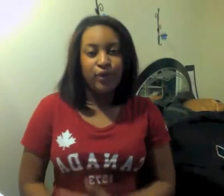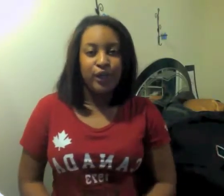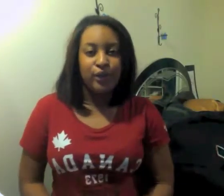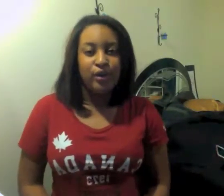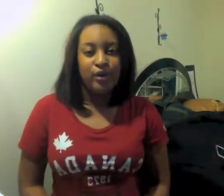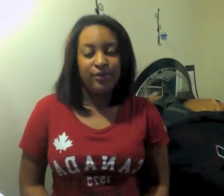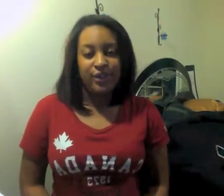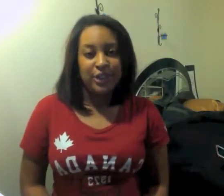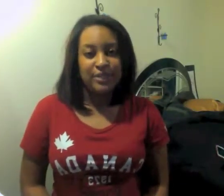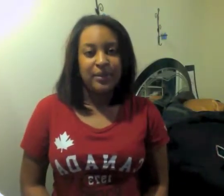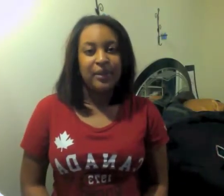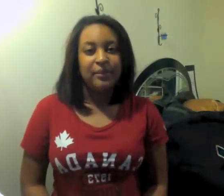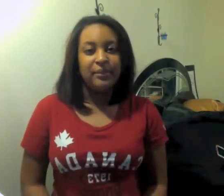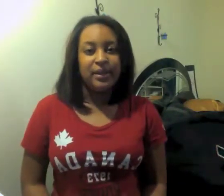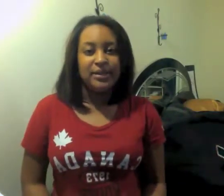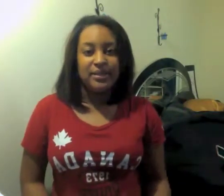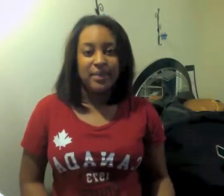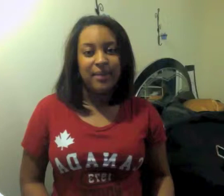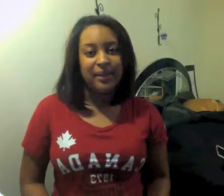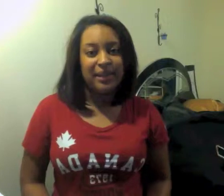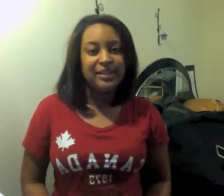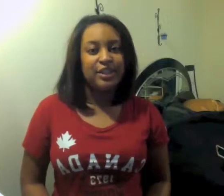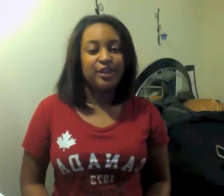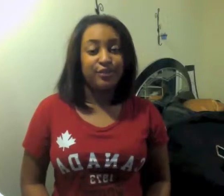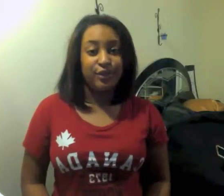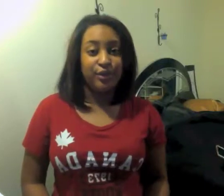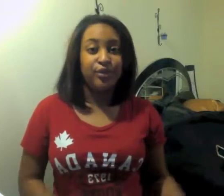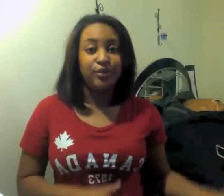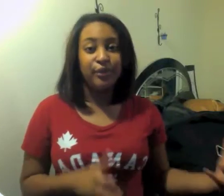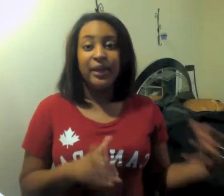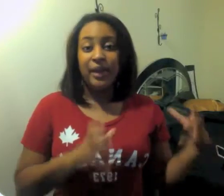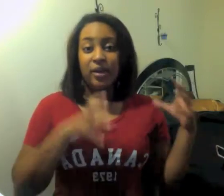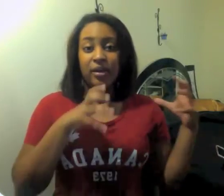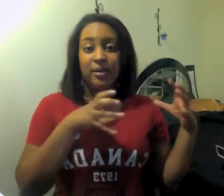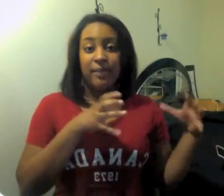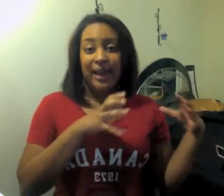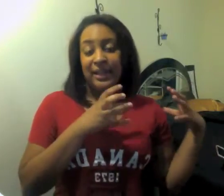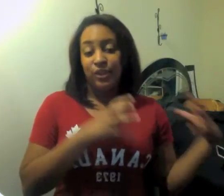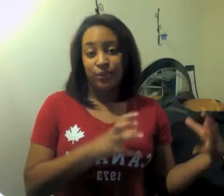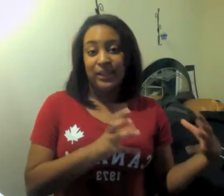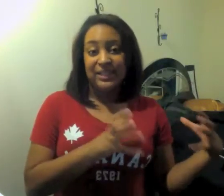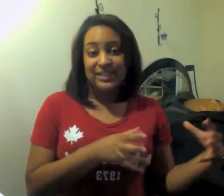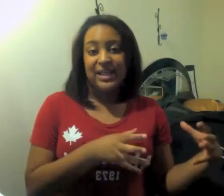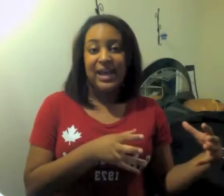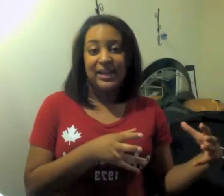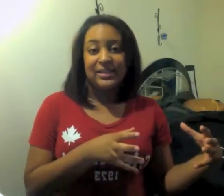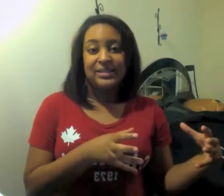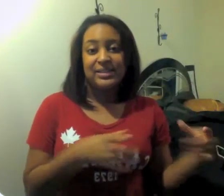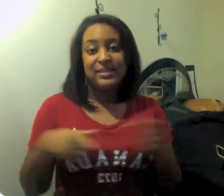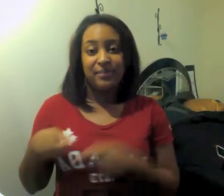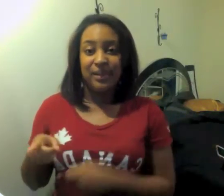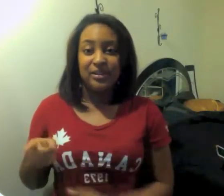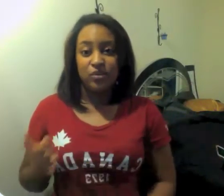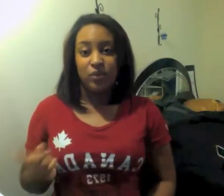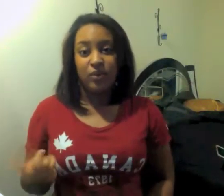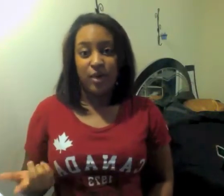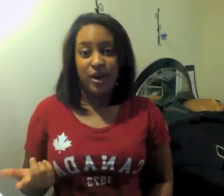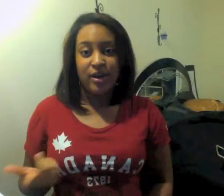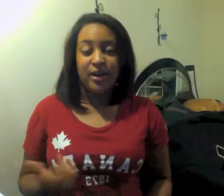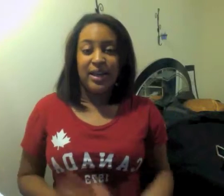you go to fingerspelling, because it may be easier for you if you combine 3 signs to mean this one word